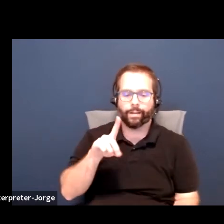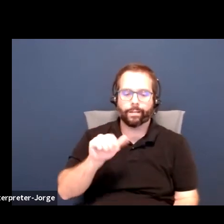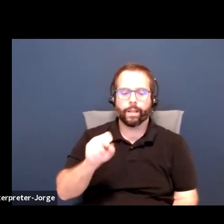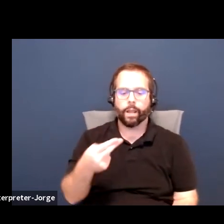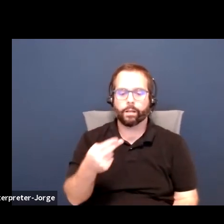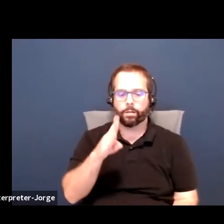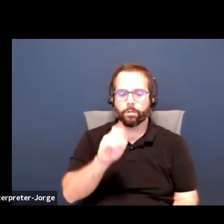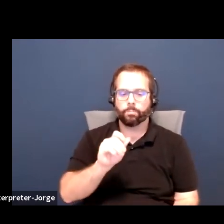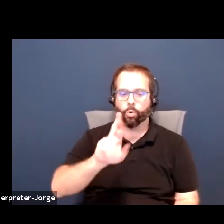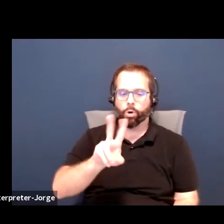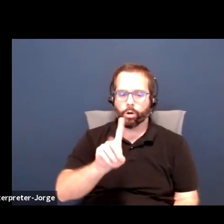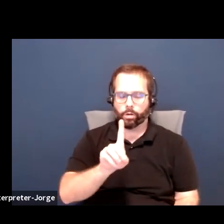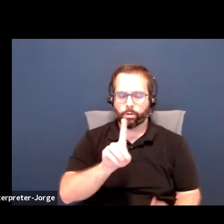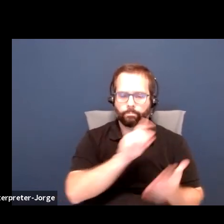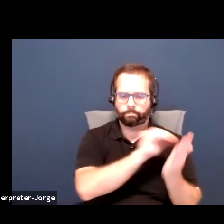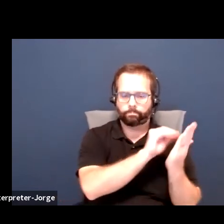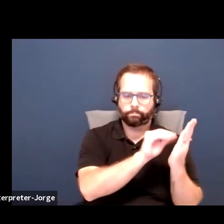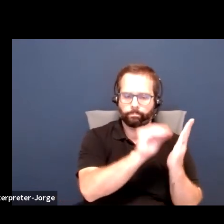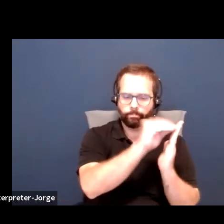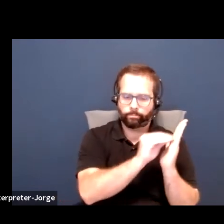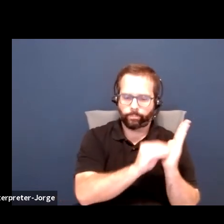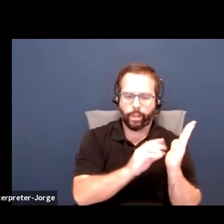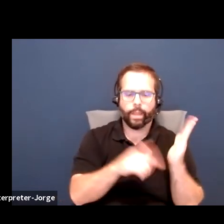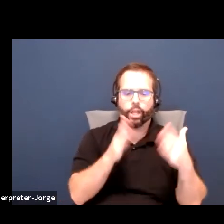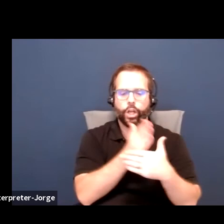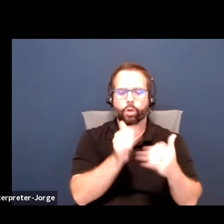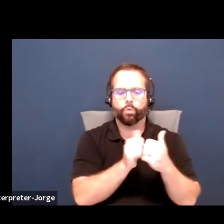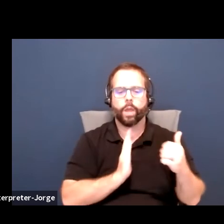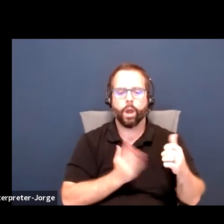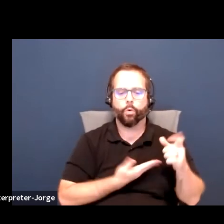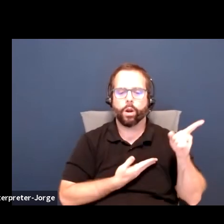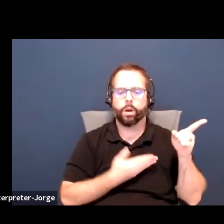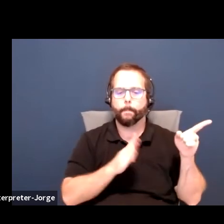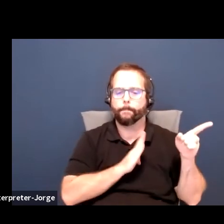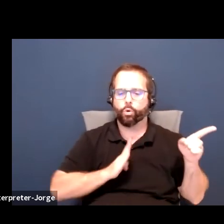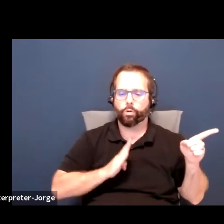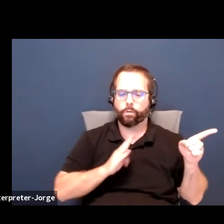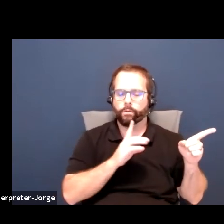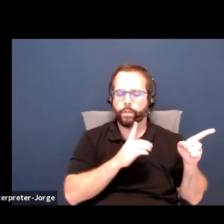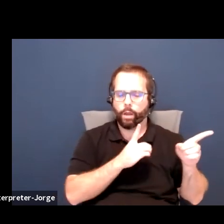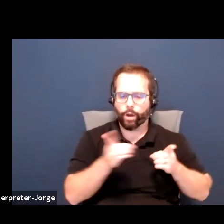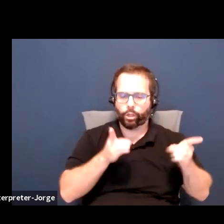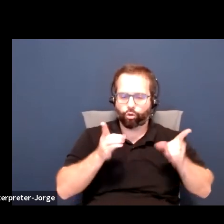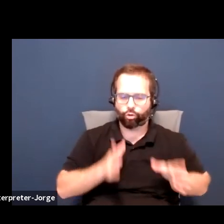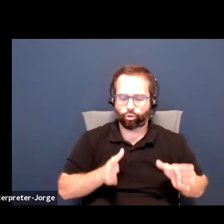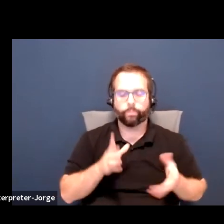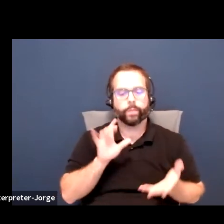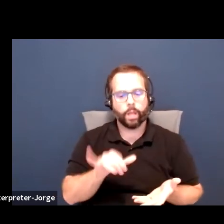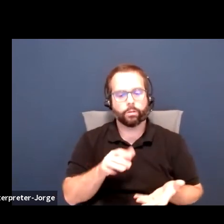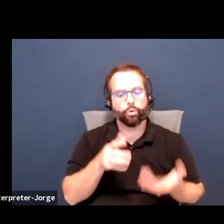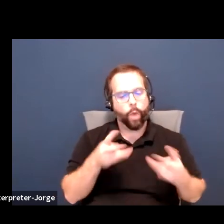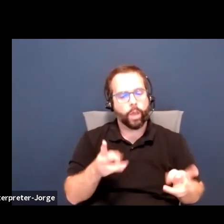directors. And those have both been good ways to use the data to prove success. Although I would also